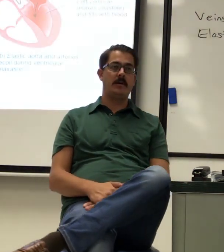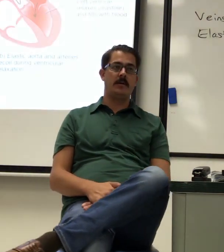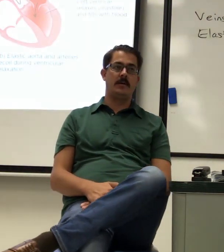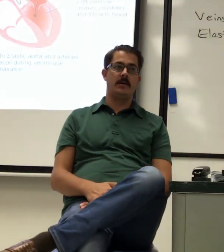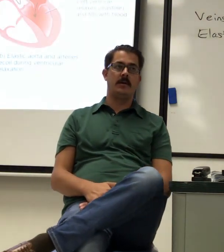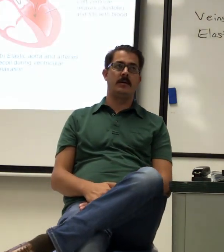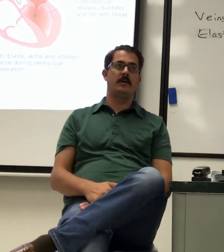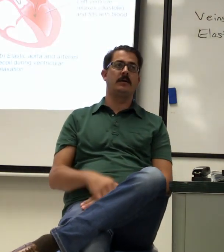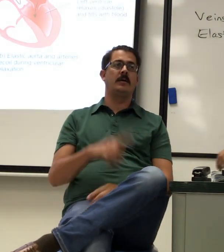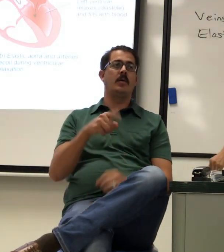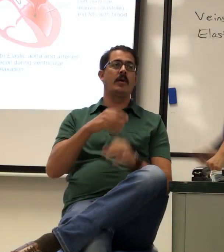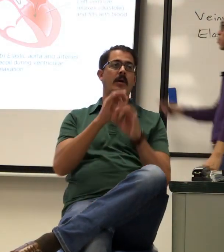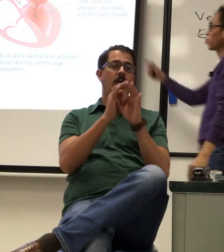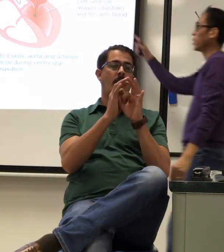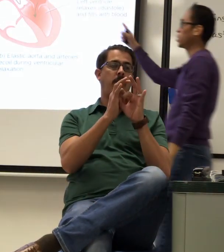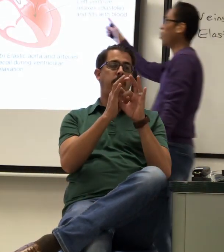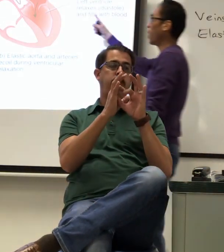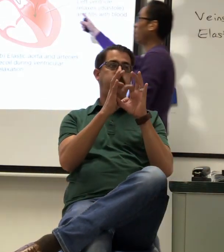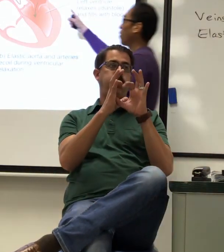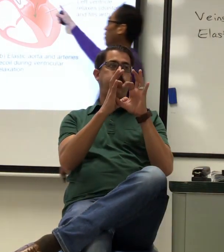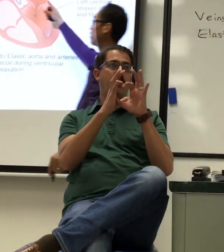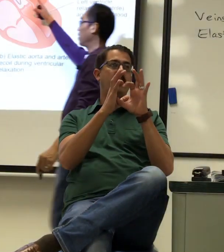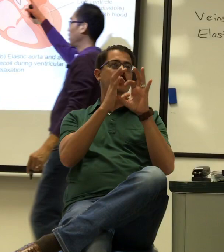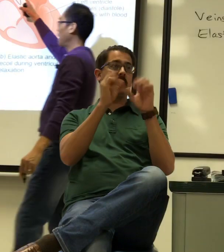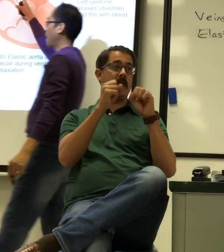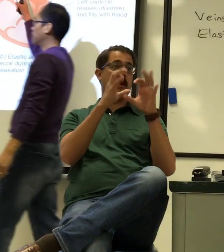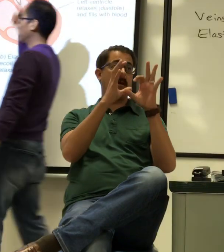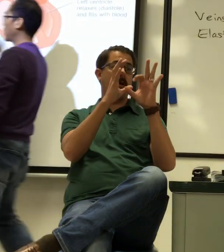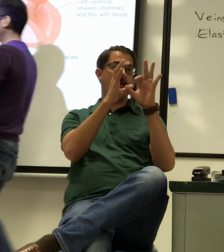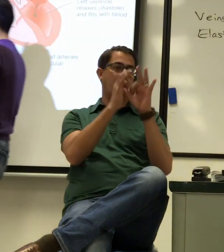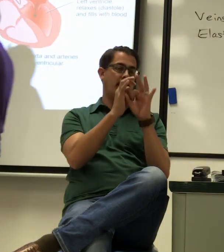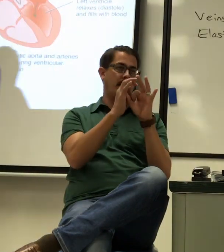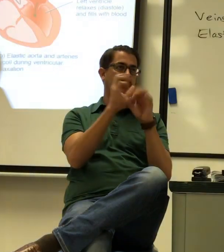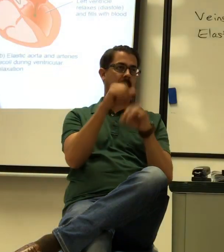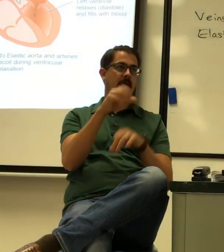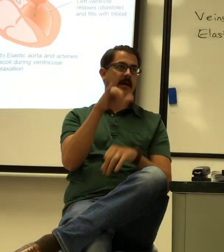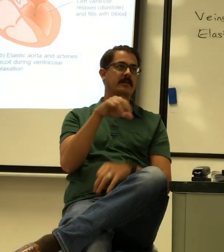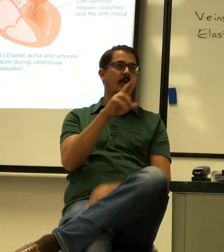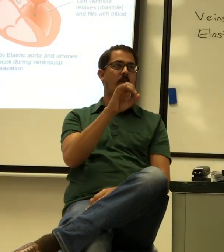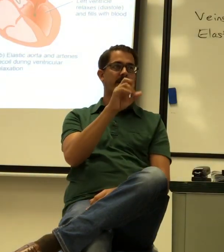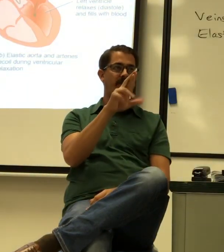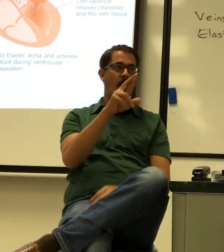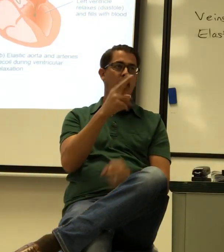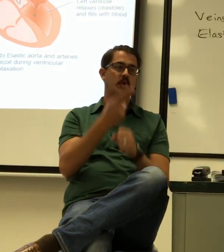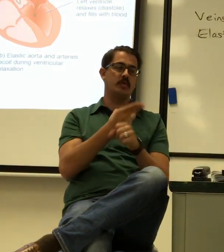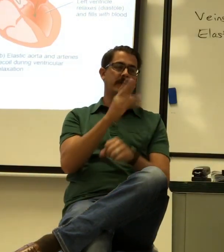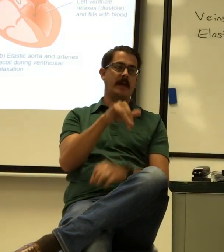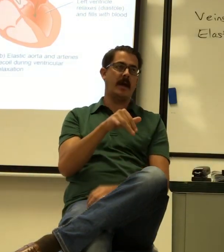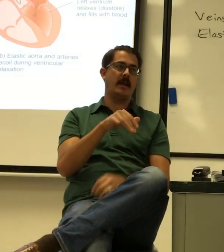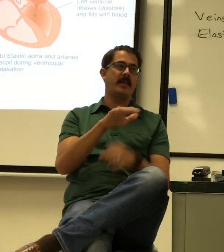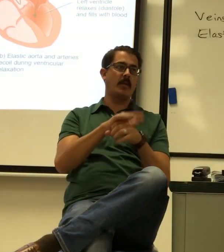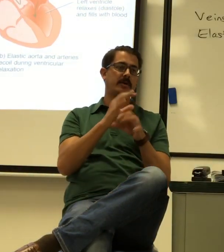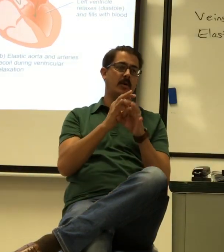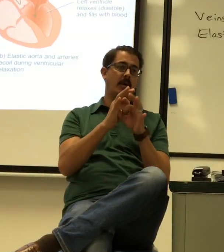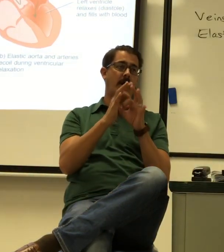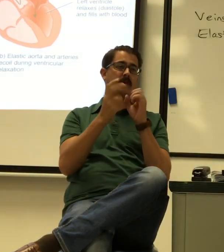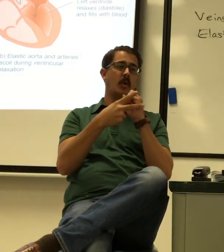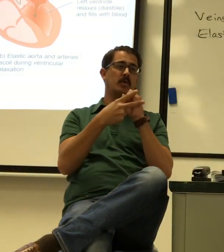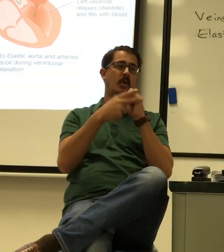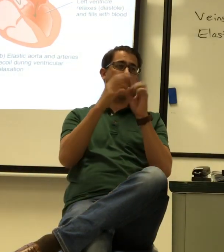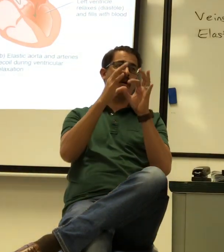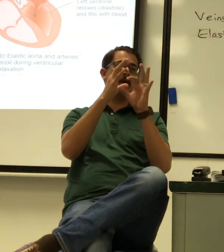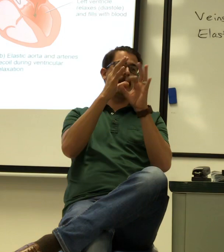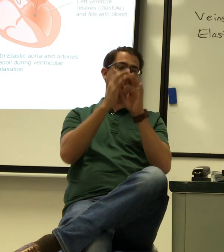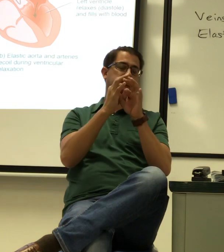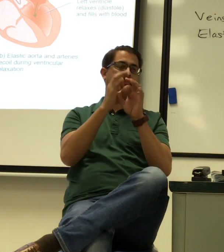because when you expand, then you can recoil. And that's the reservoir. You're using that. The pressure stored when you expand